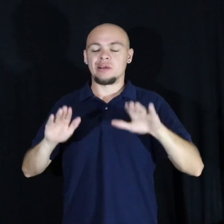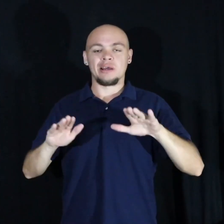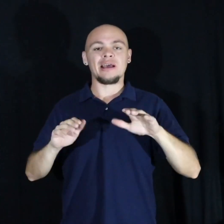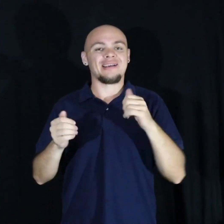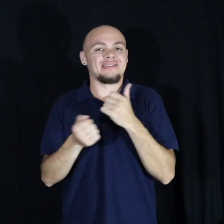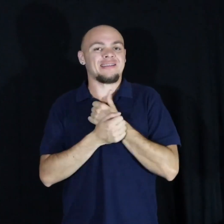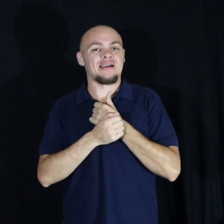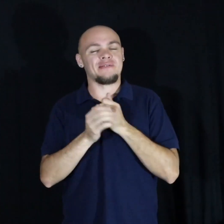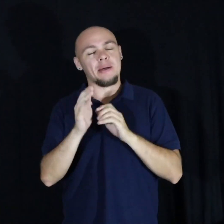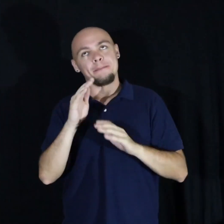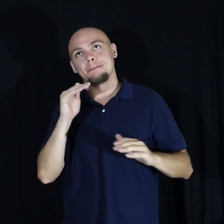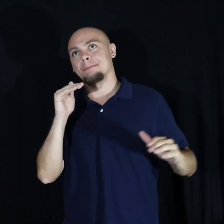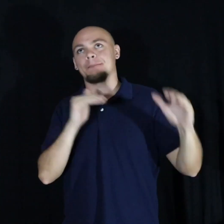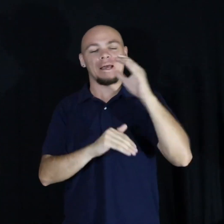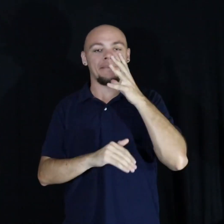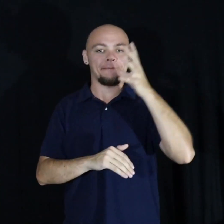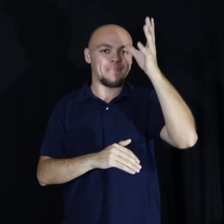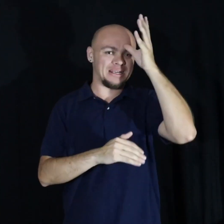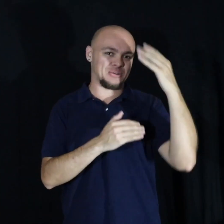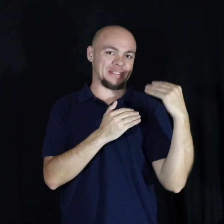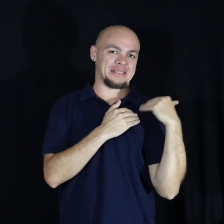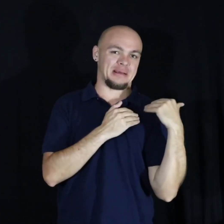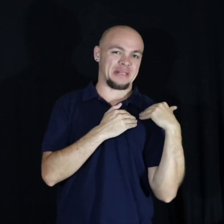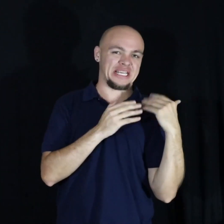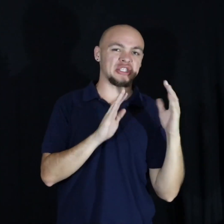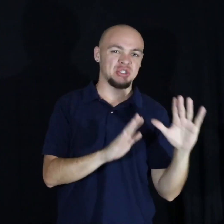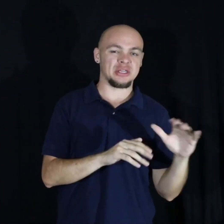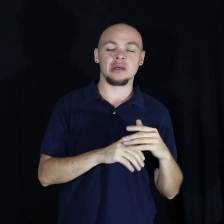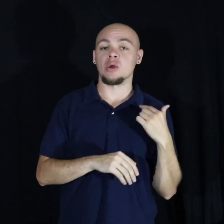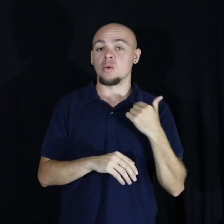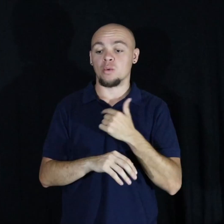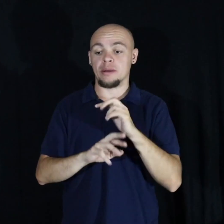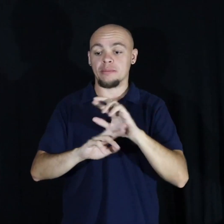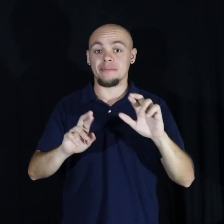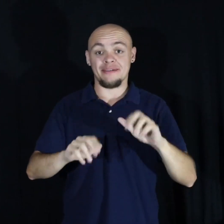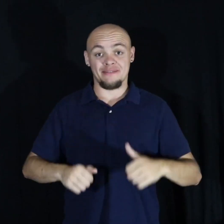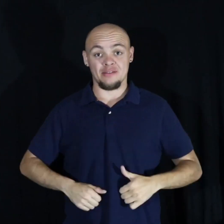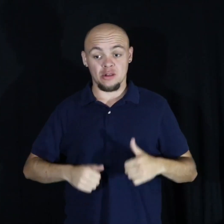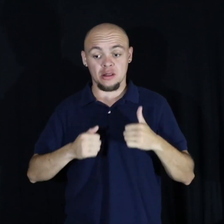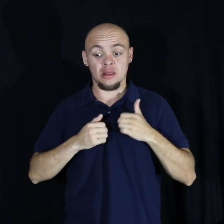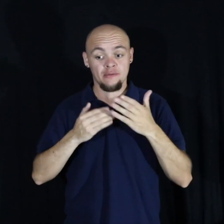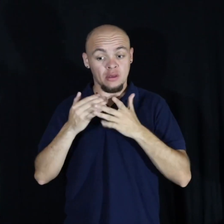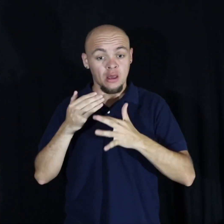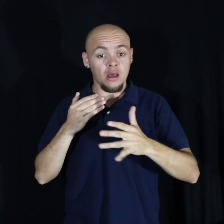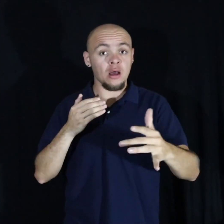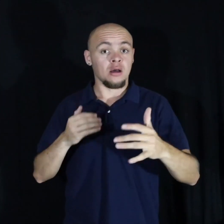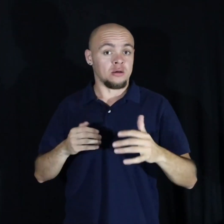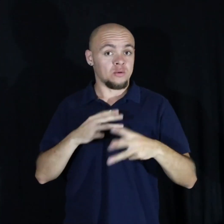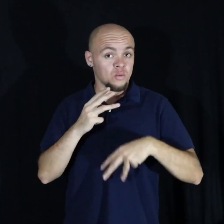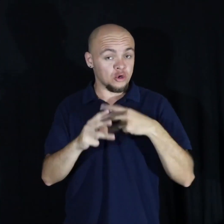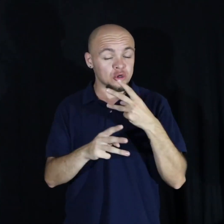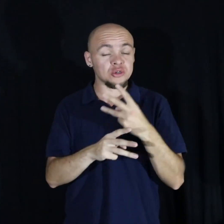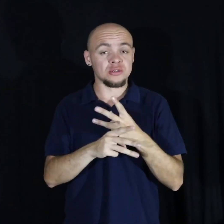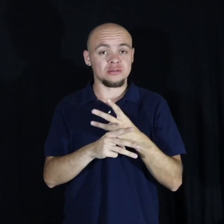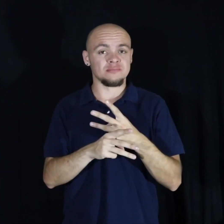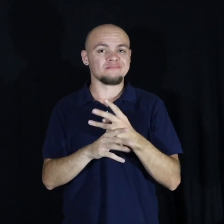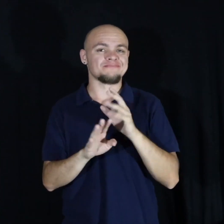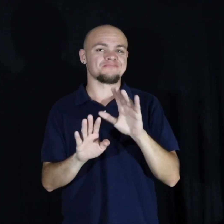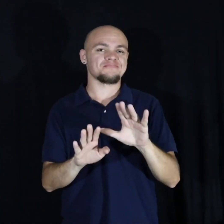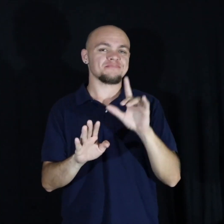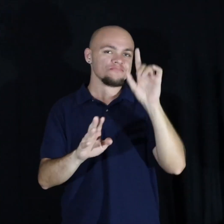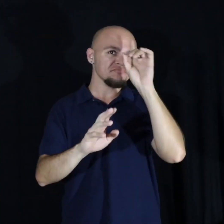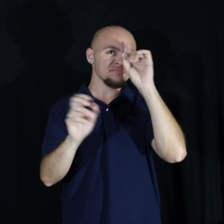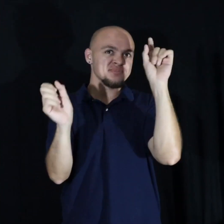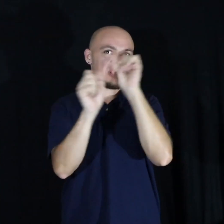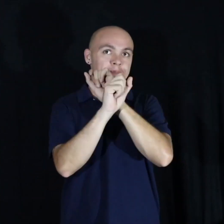supersedes parental and maternal obligations as we prepare them for life in an adult world. I can only